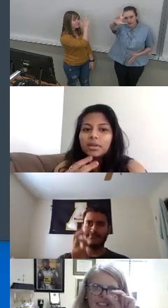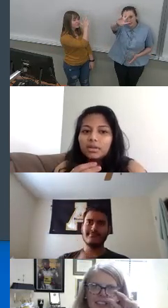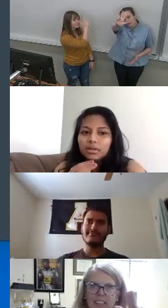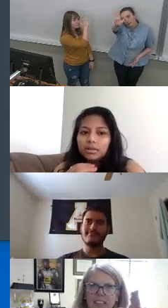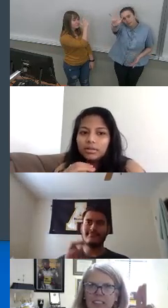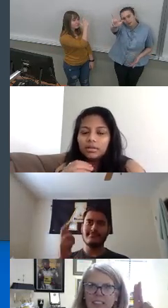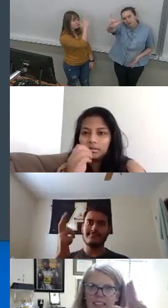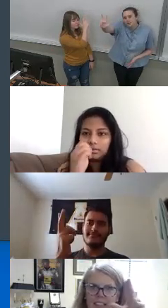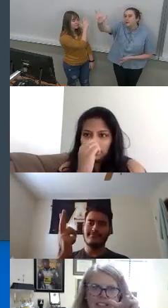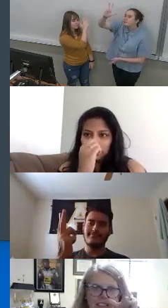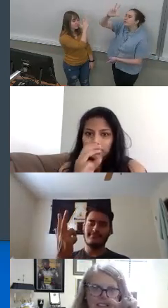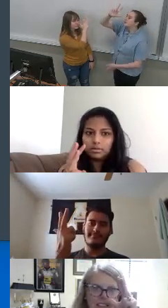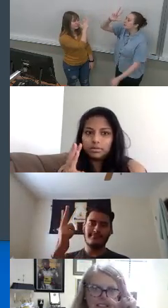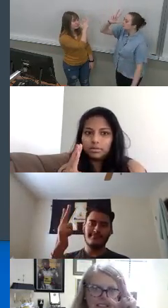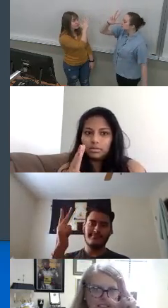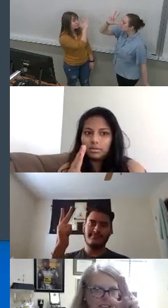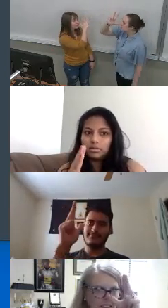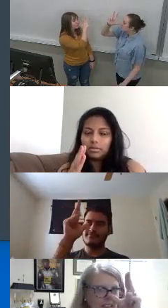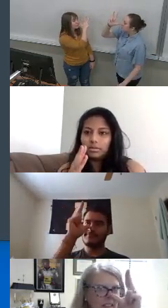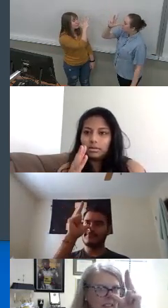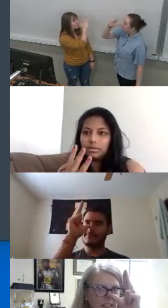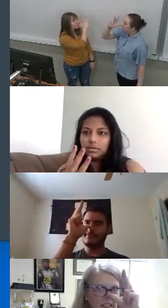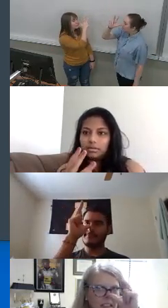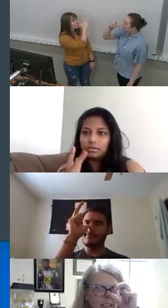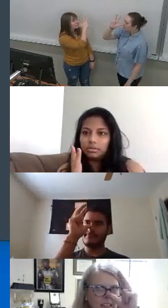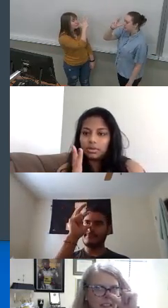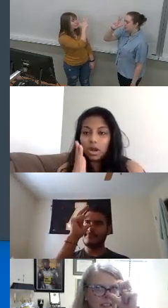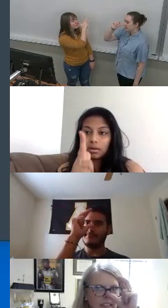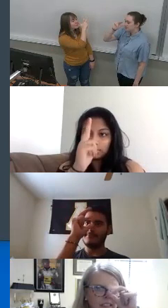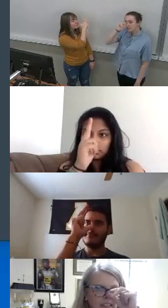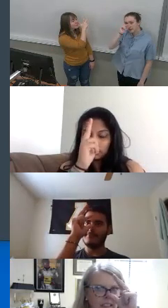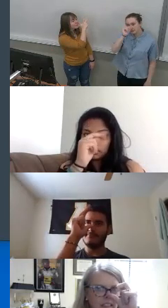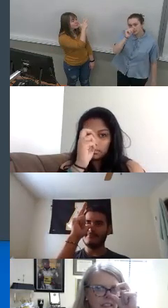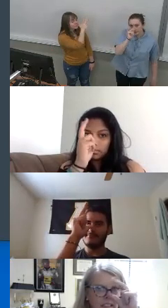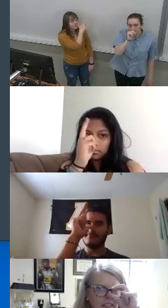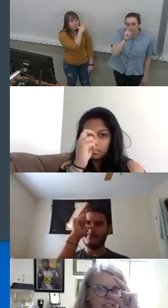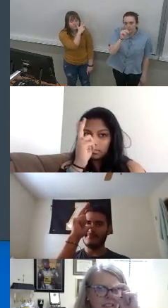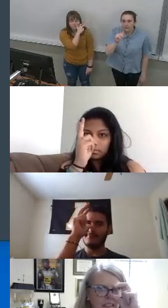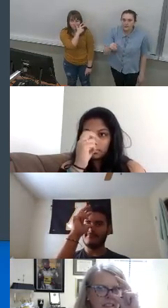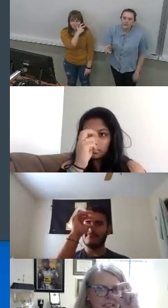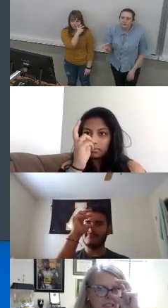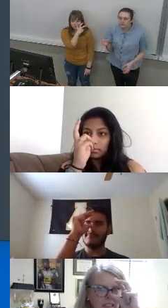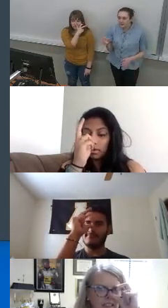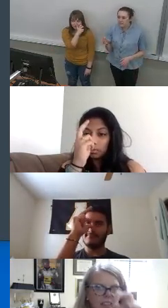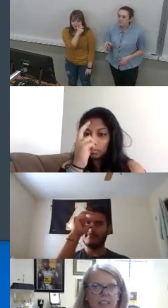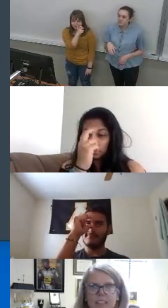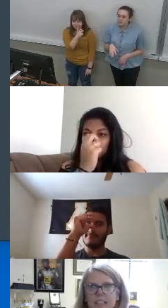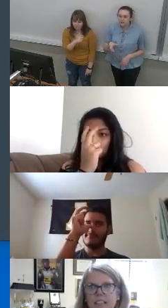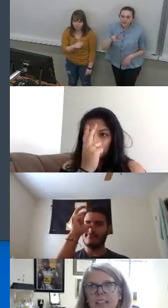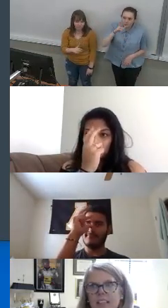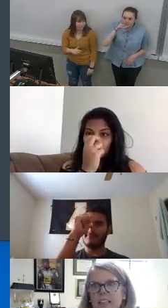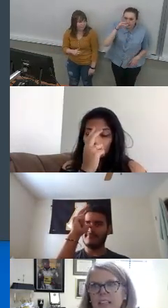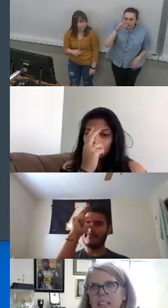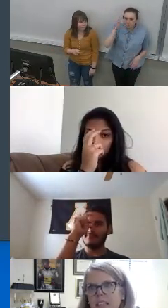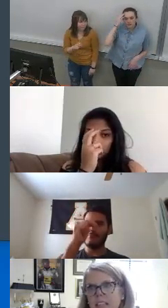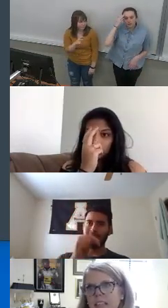take the number 3, put it on your nose and flap it over. That's the sign for bug. And then a fly specifically,